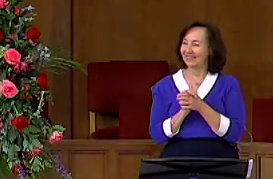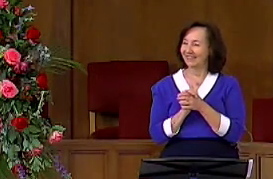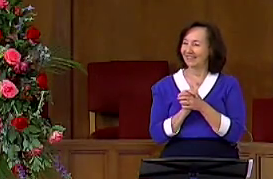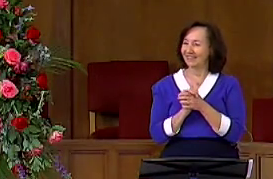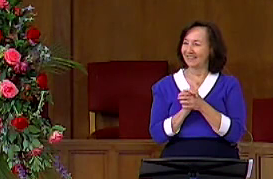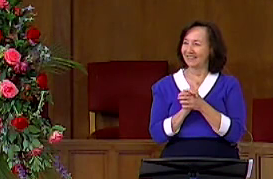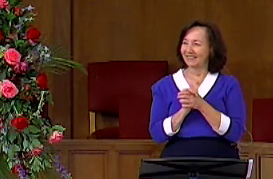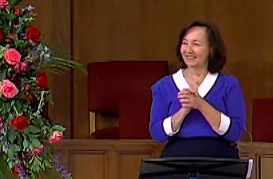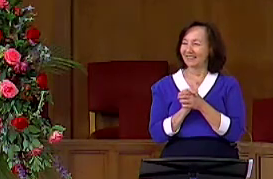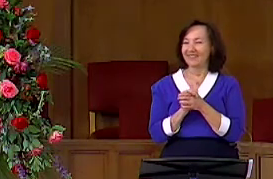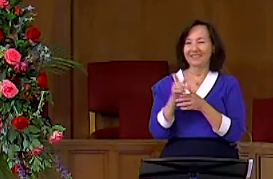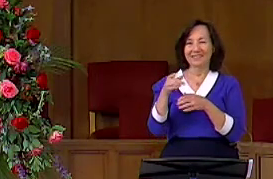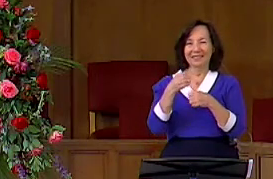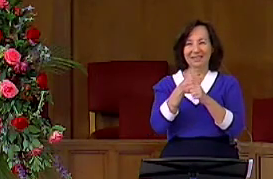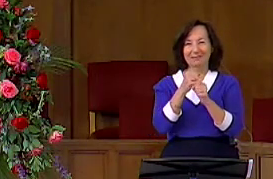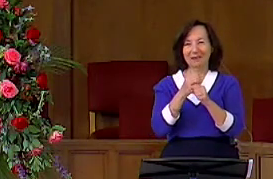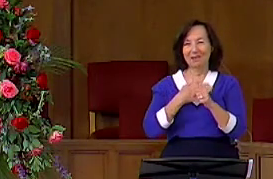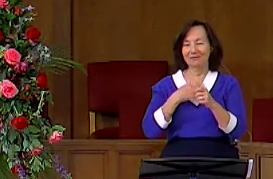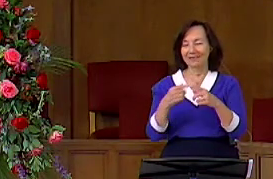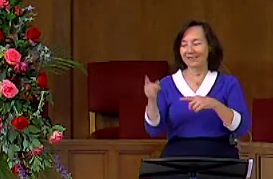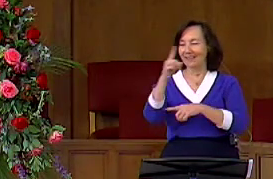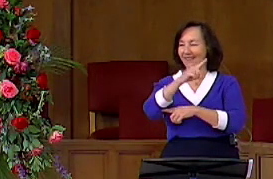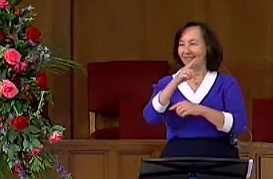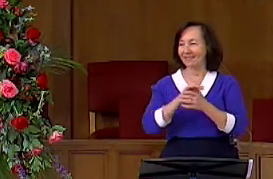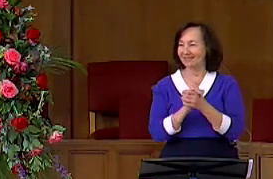I mean, he made my day.